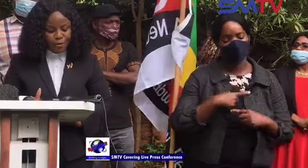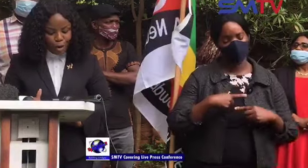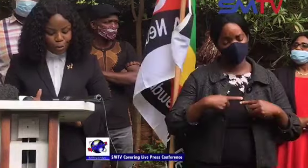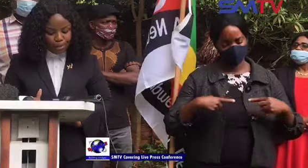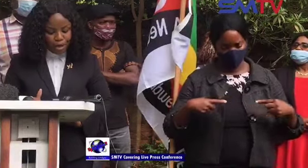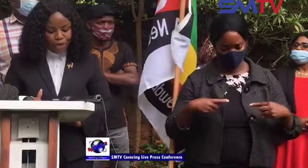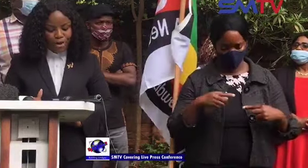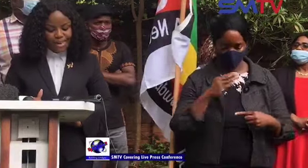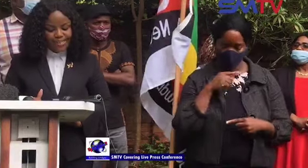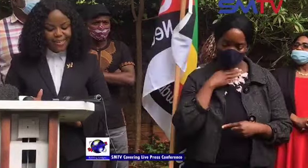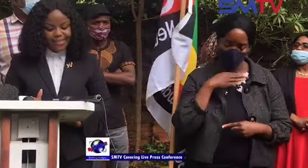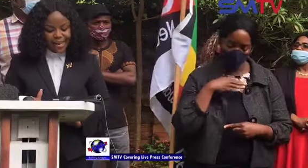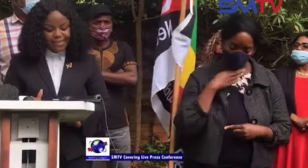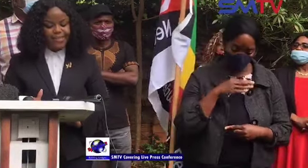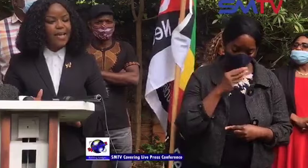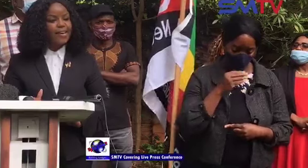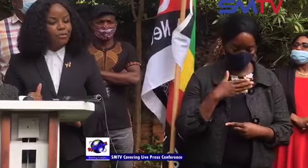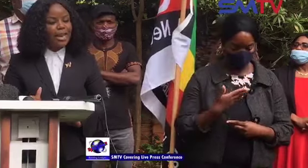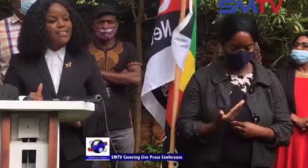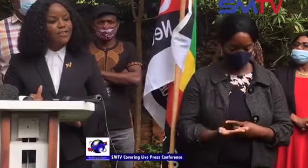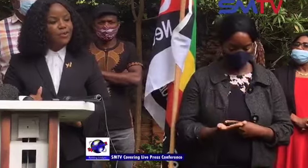facing a probe